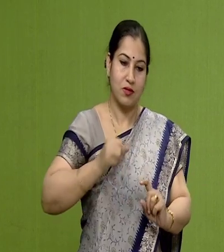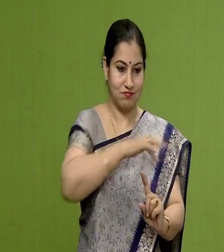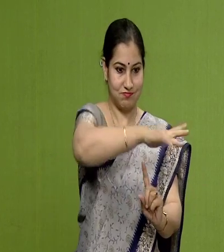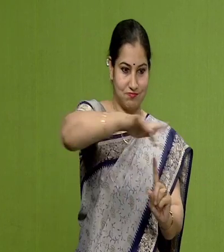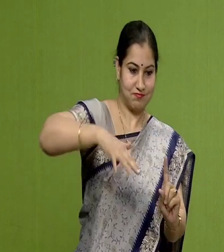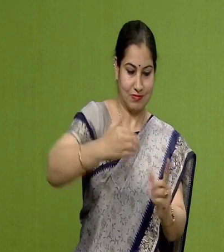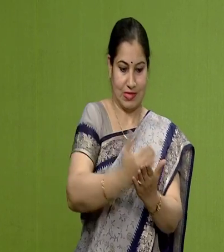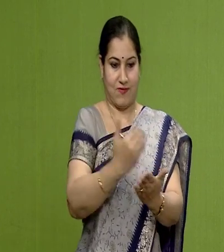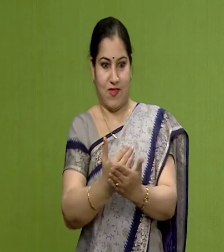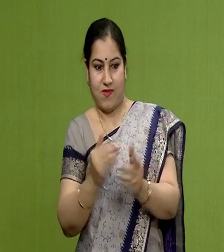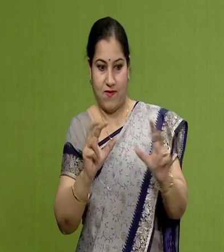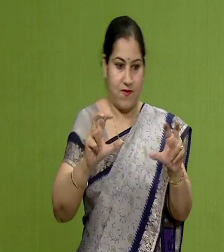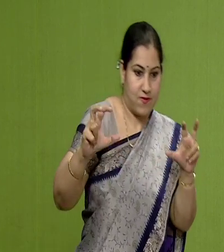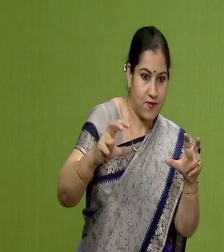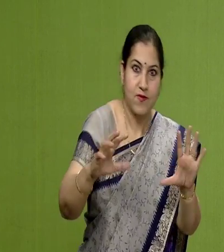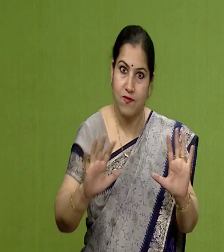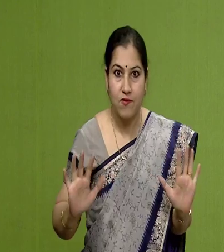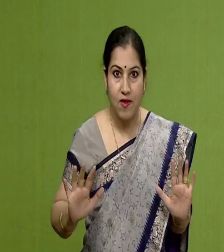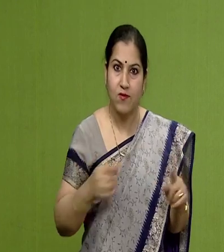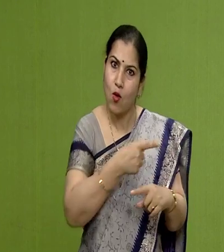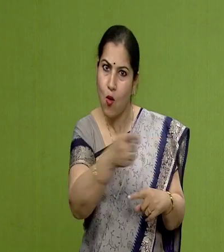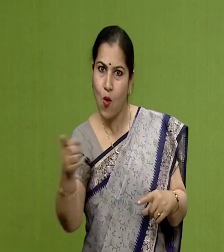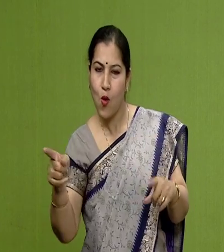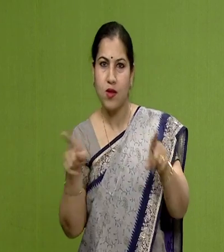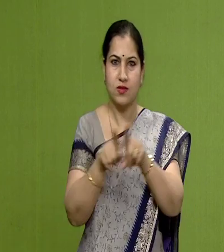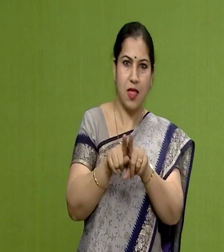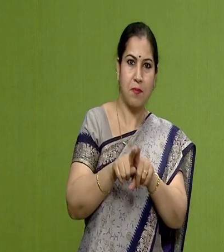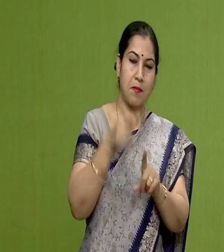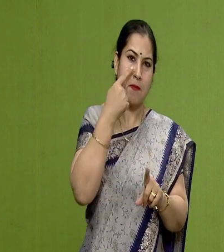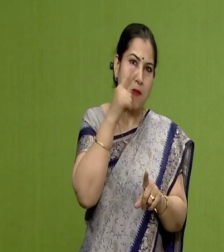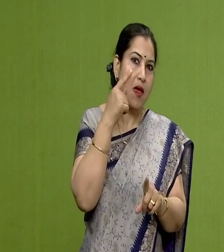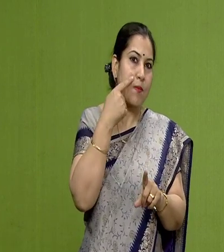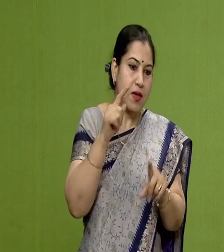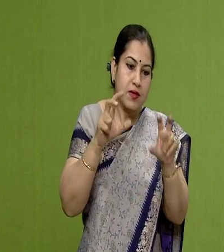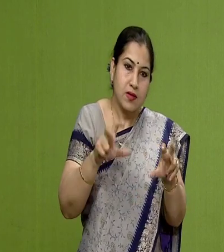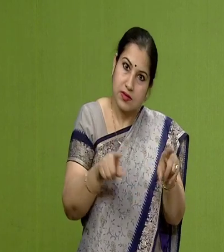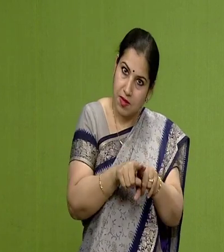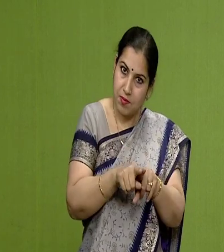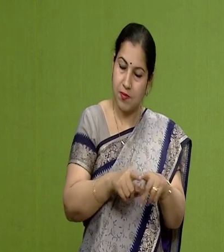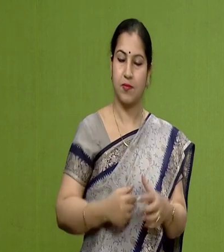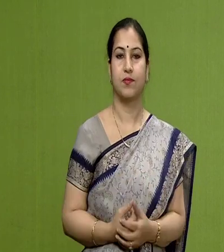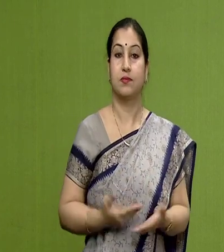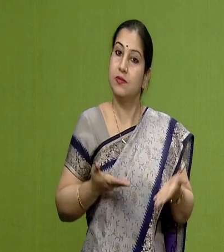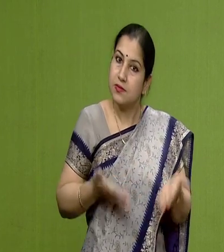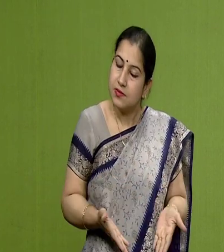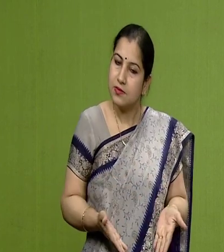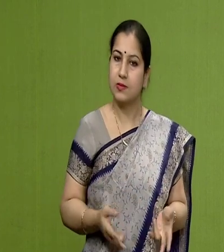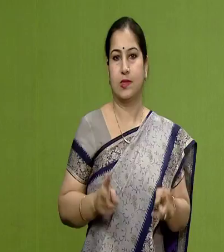the protective and parental instincts in us. It is a